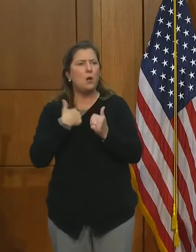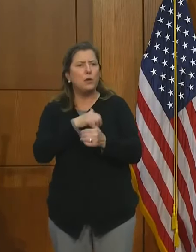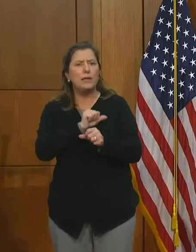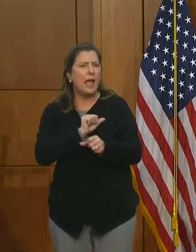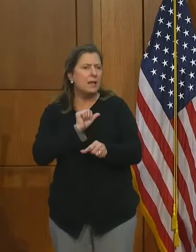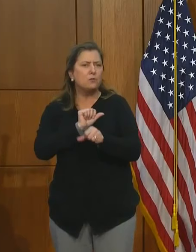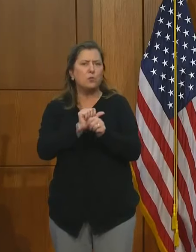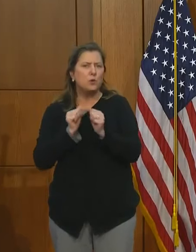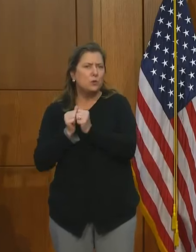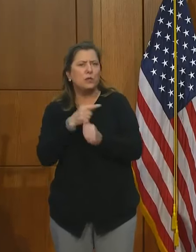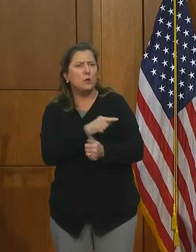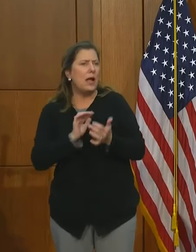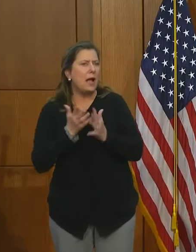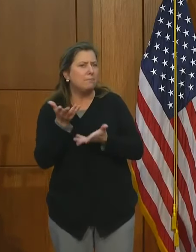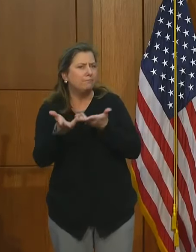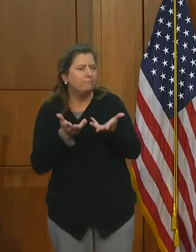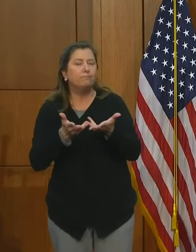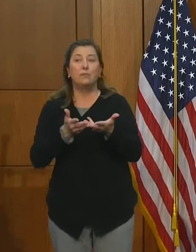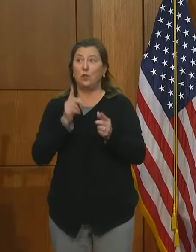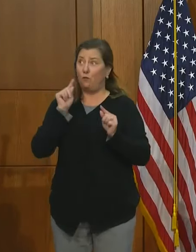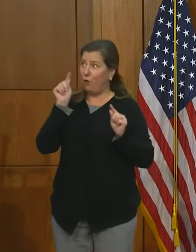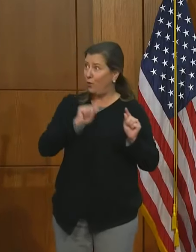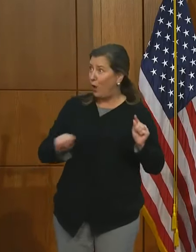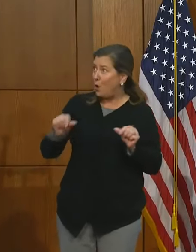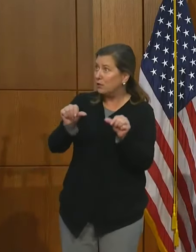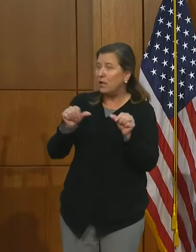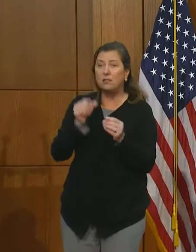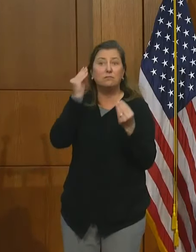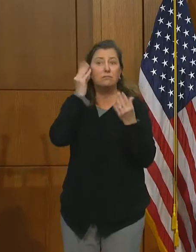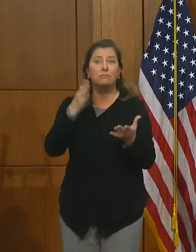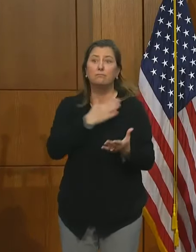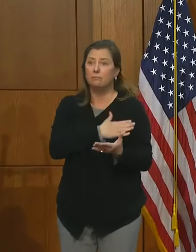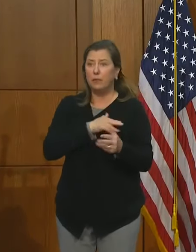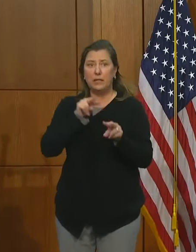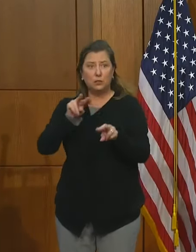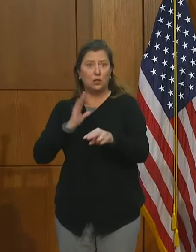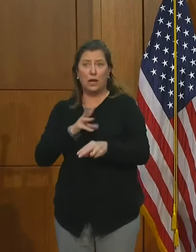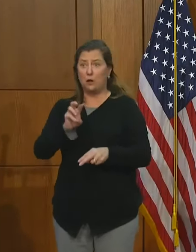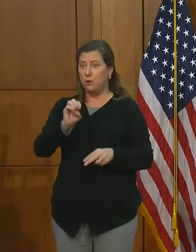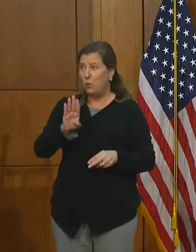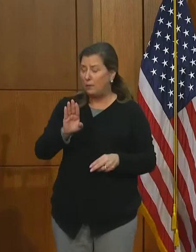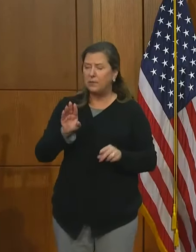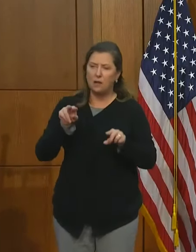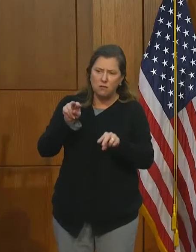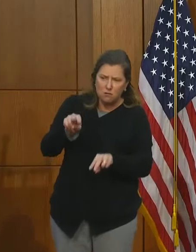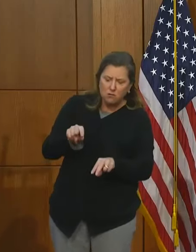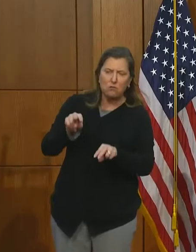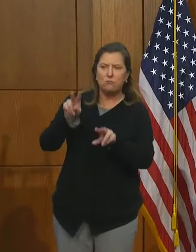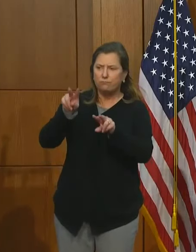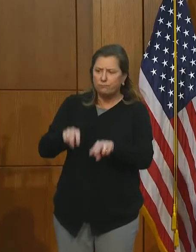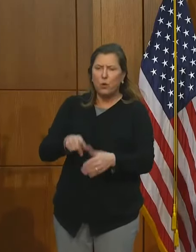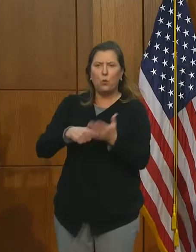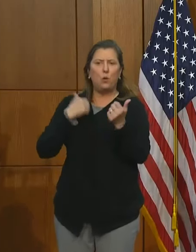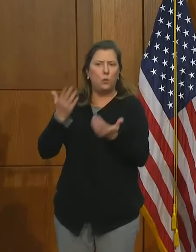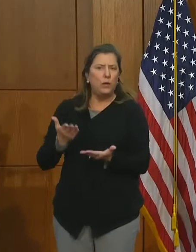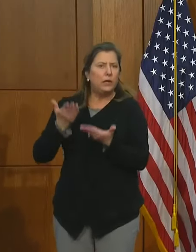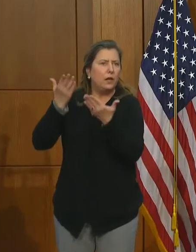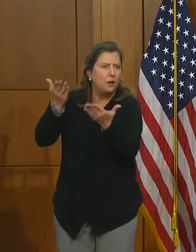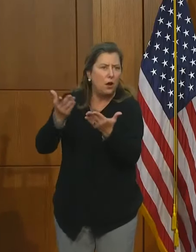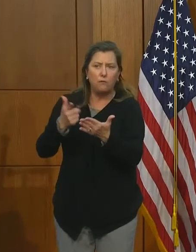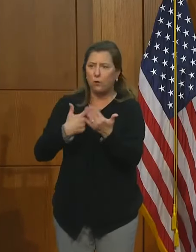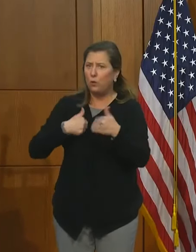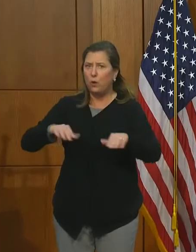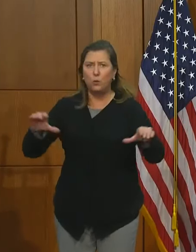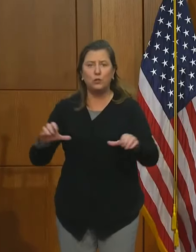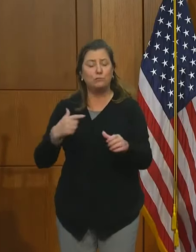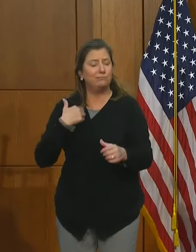can collaborate. And so to those localities, I say, please go to our website and take a look at what we have to offer and what we're doing,